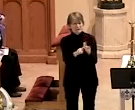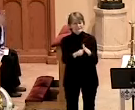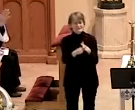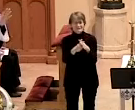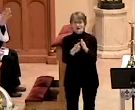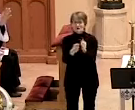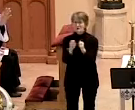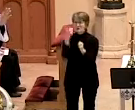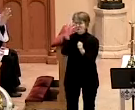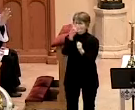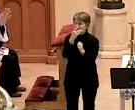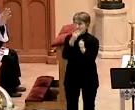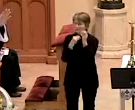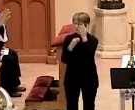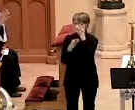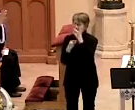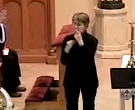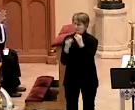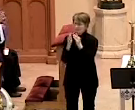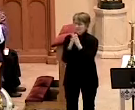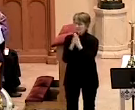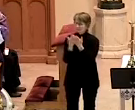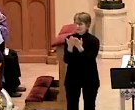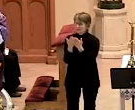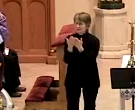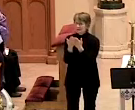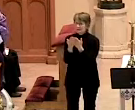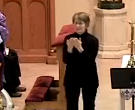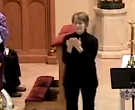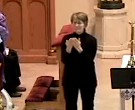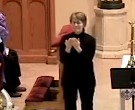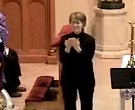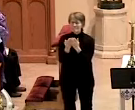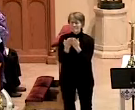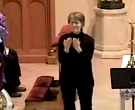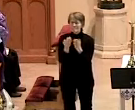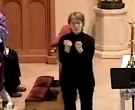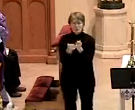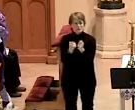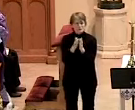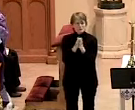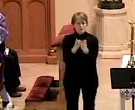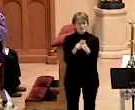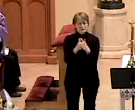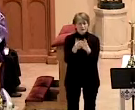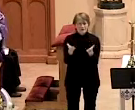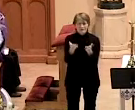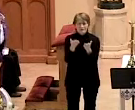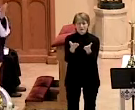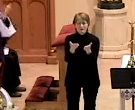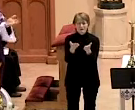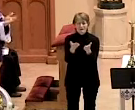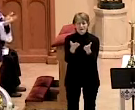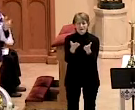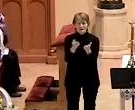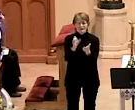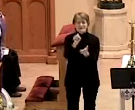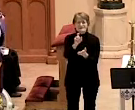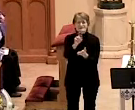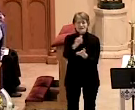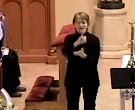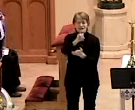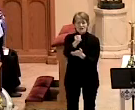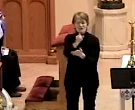a beautiful, beautiful book. People never start with this book, but I think it's a great book to go through. Go through the book of St.